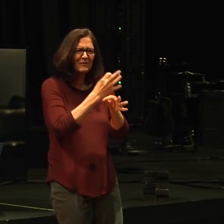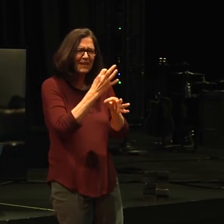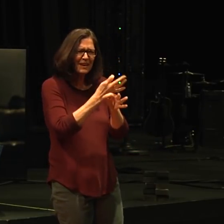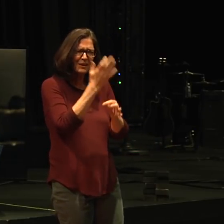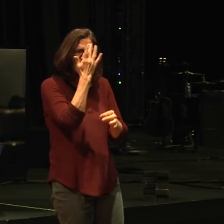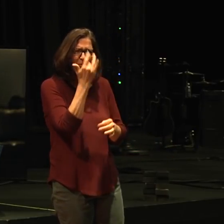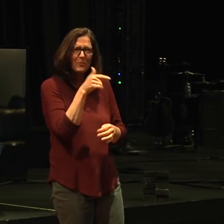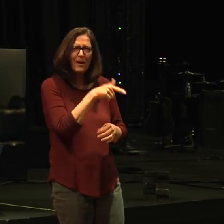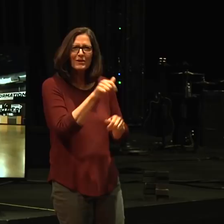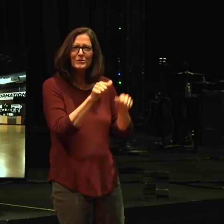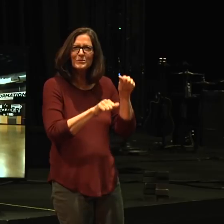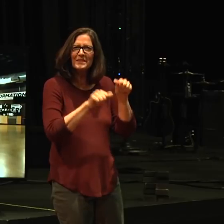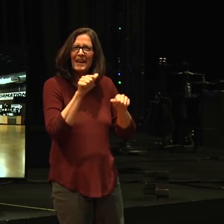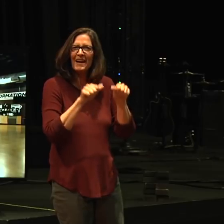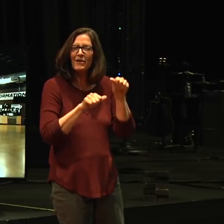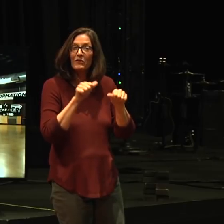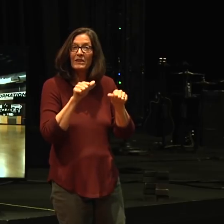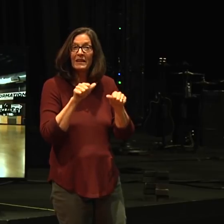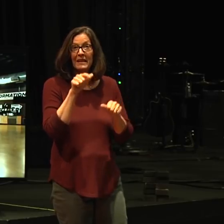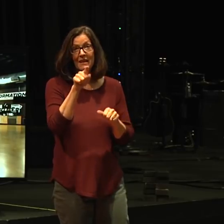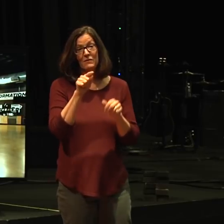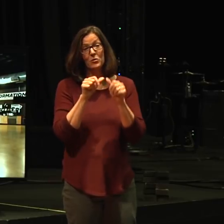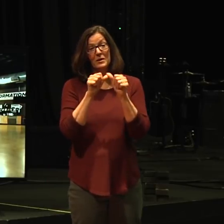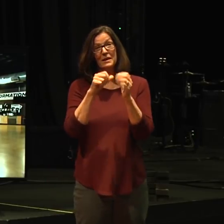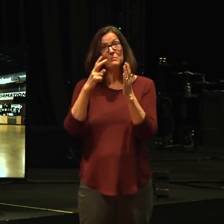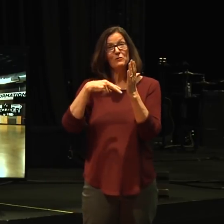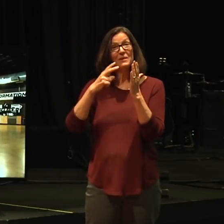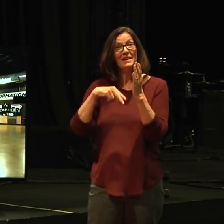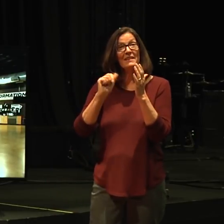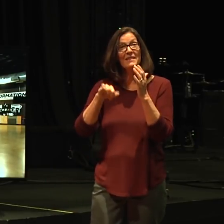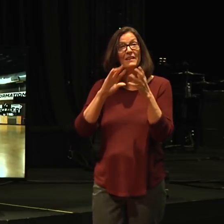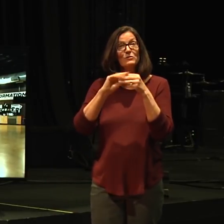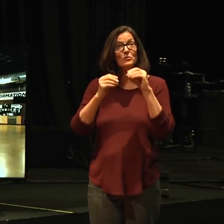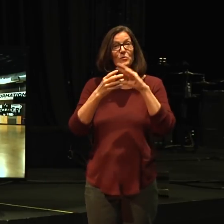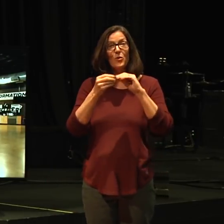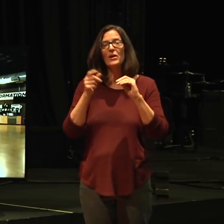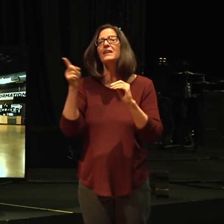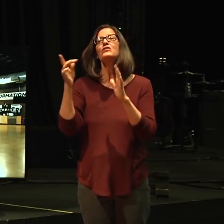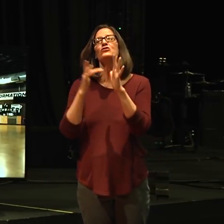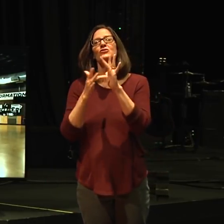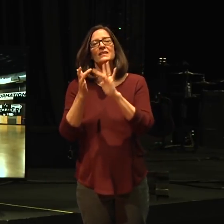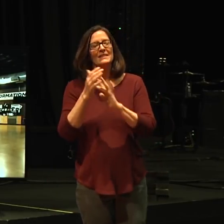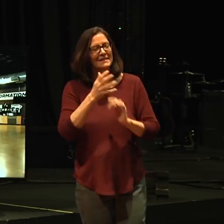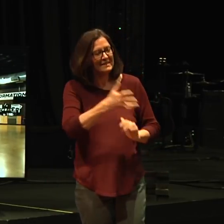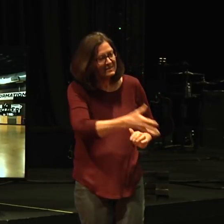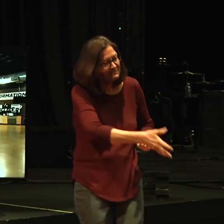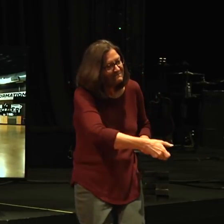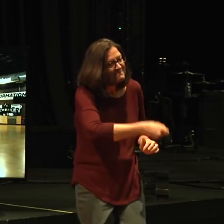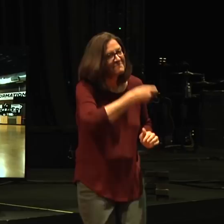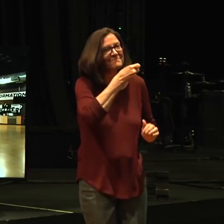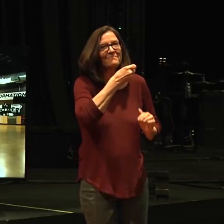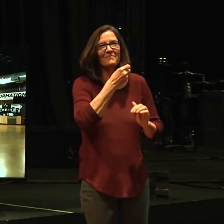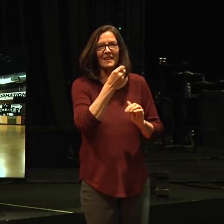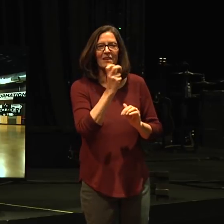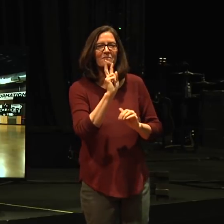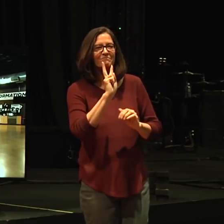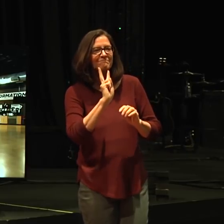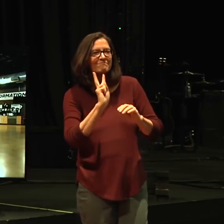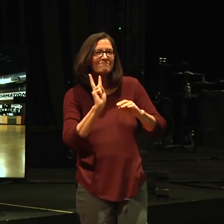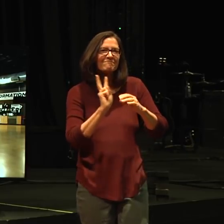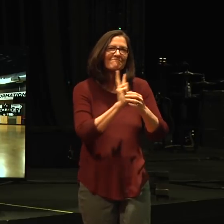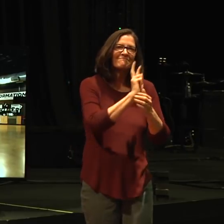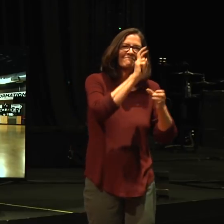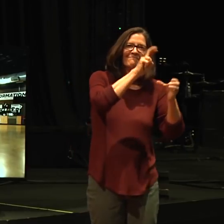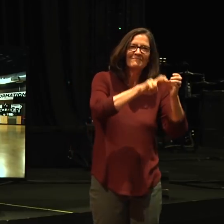doubt? Now, if you keep on reading, eventually, Jesus takes Peter's hand, they walk back, they climb back in the boat, he calms the